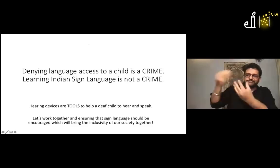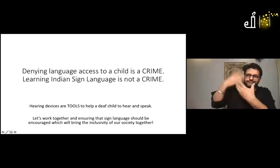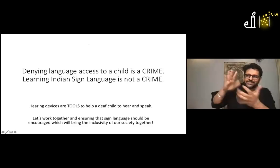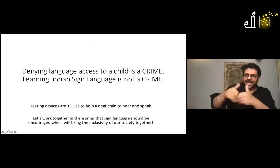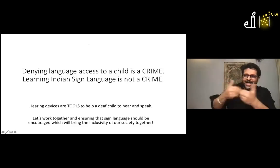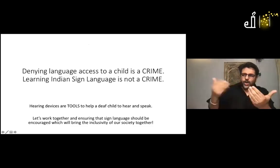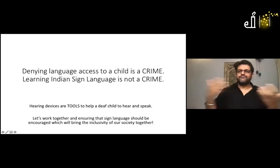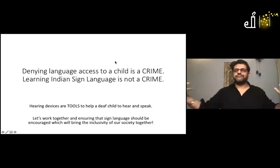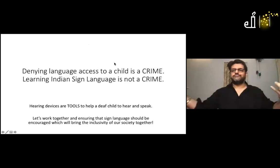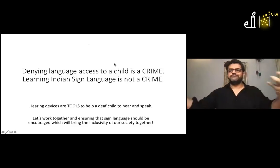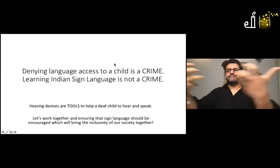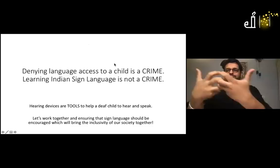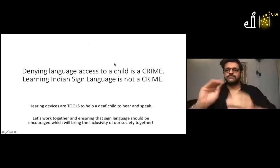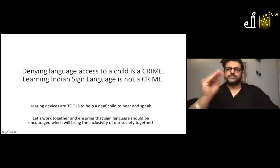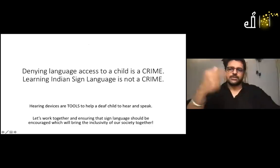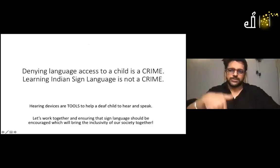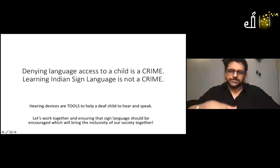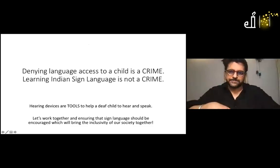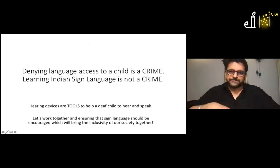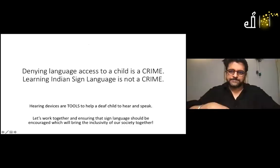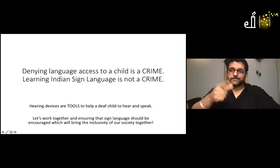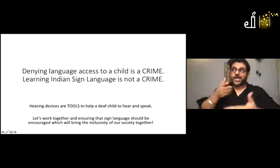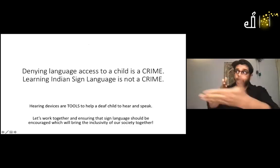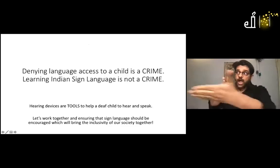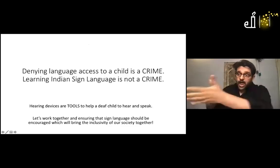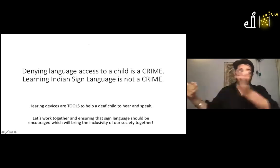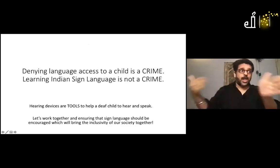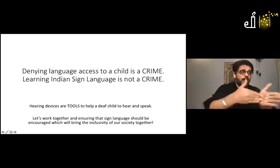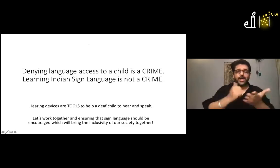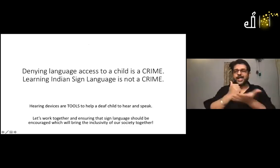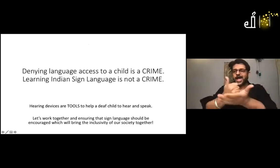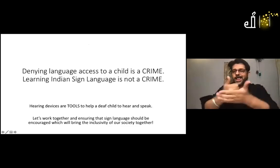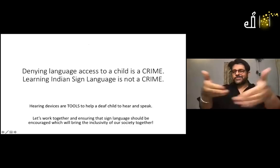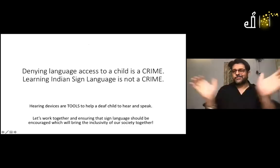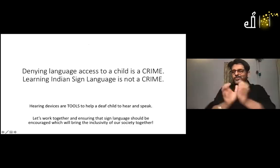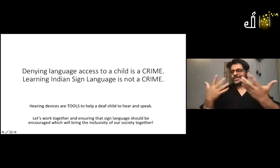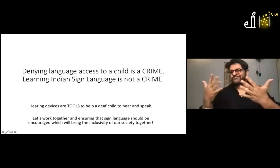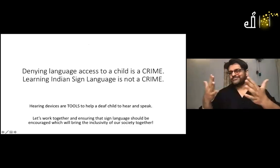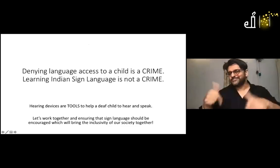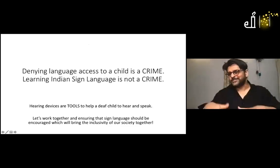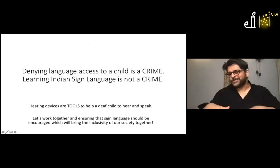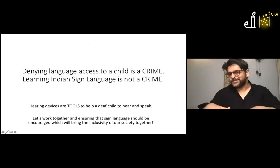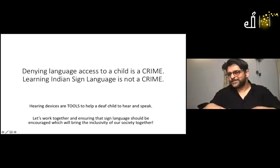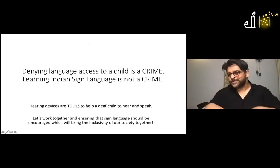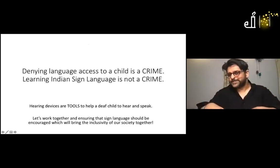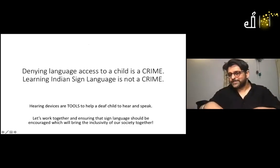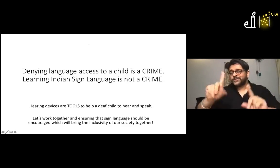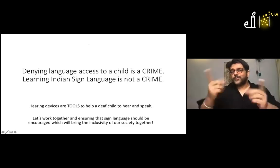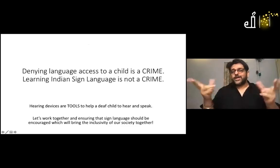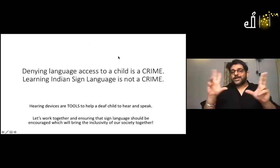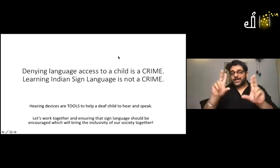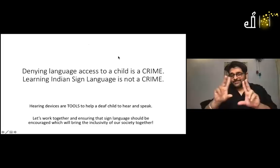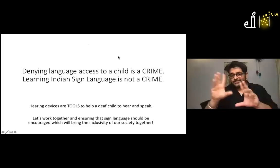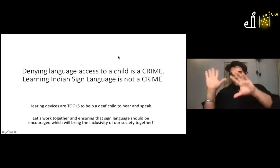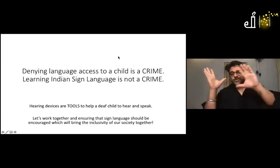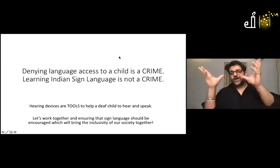aware about sign language, and at the same time, we can work together and blend for good. Rather than, both ways we having challenges, it